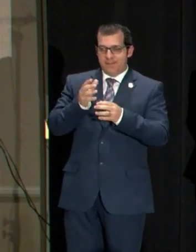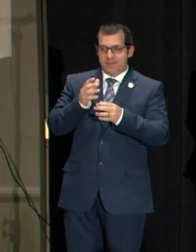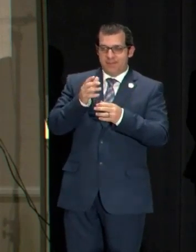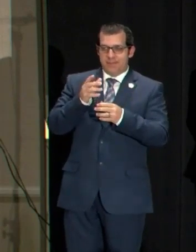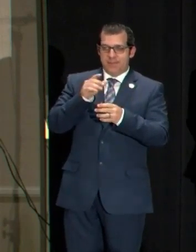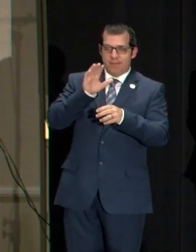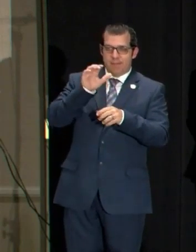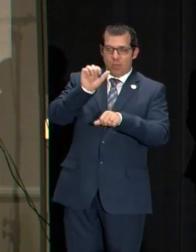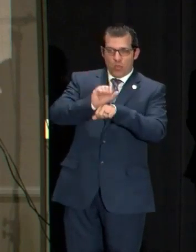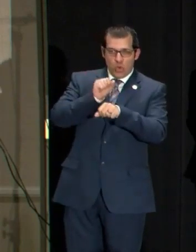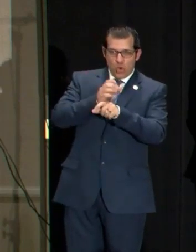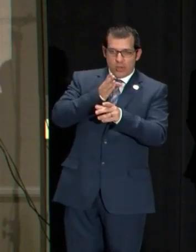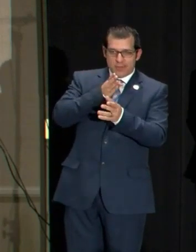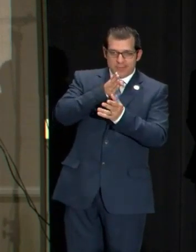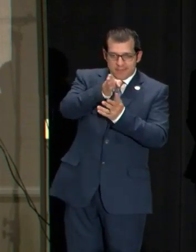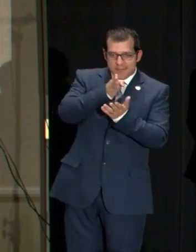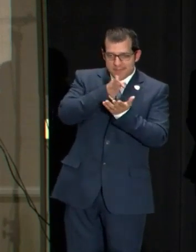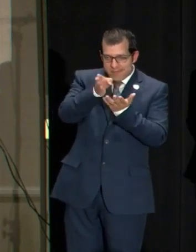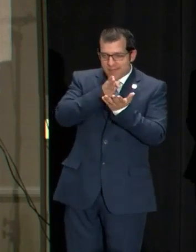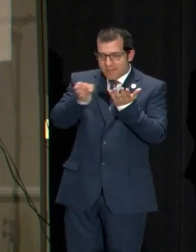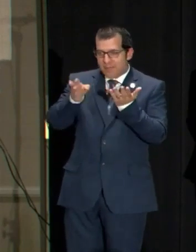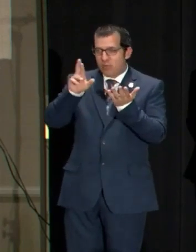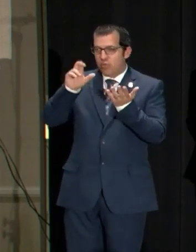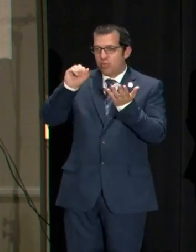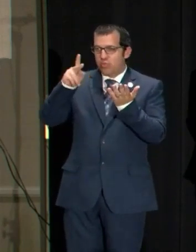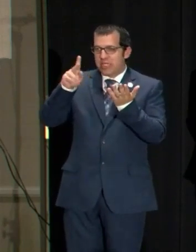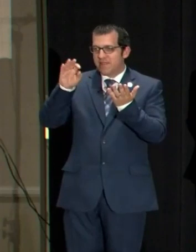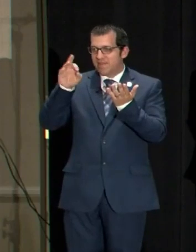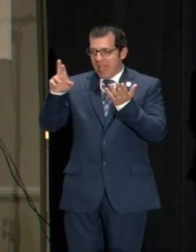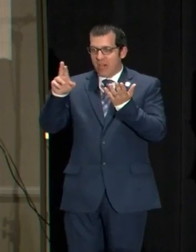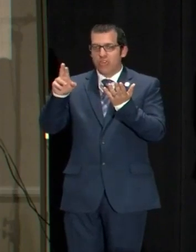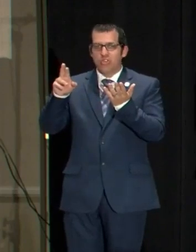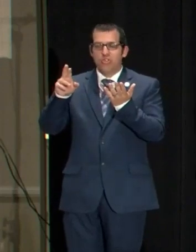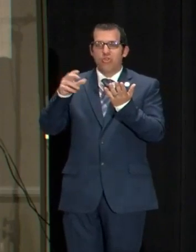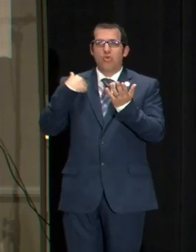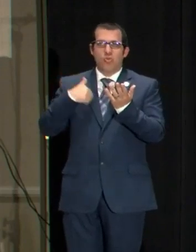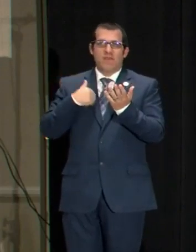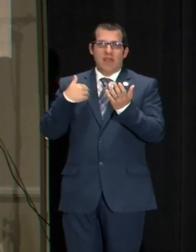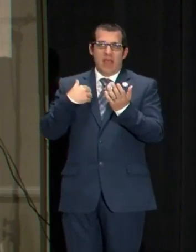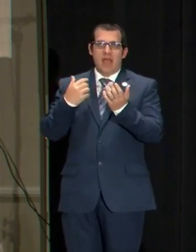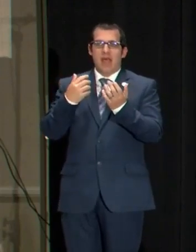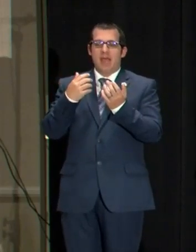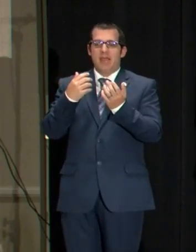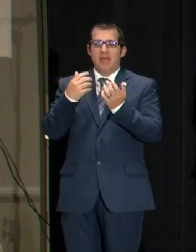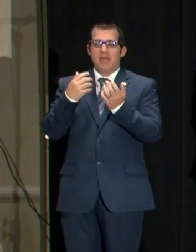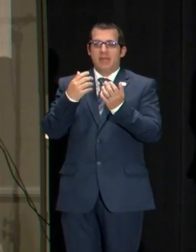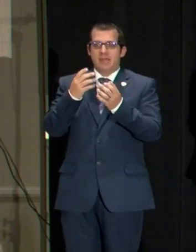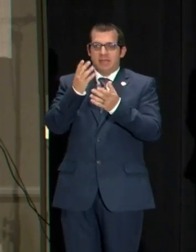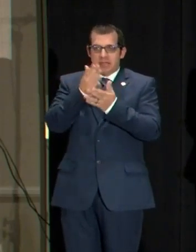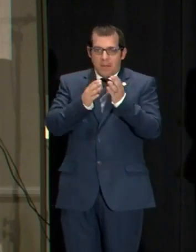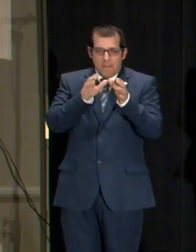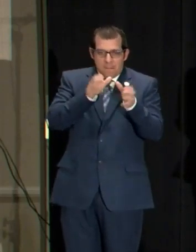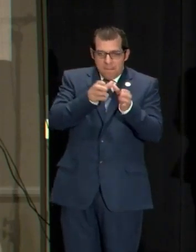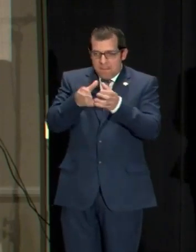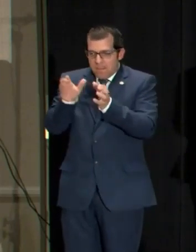risk factors or exposures, we have had a number of occupational